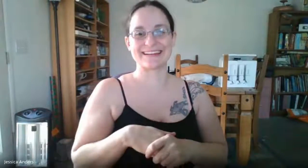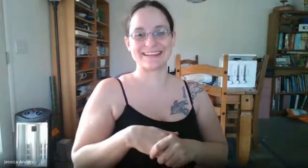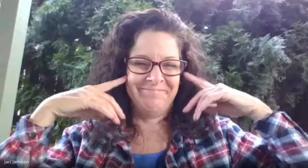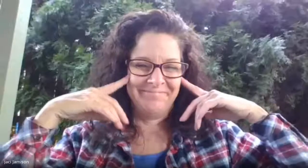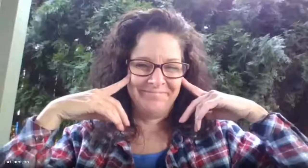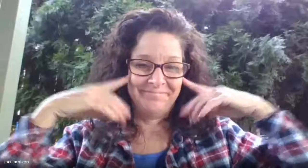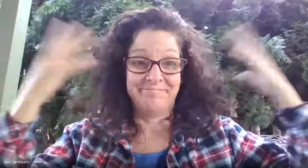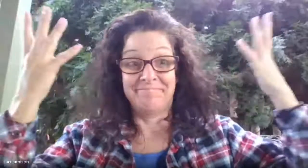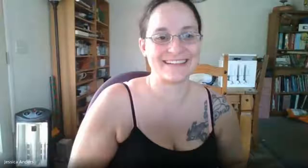Of course